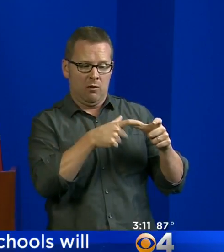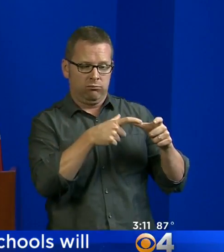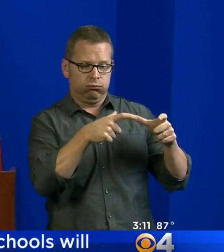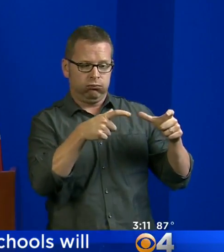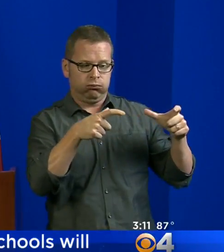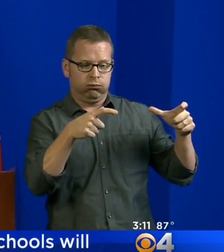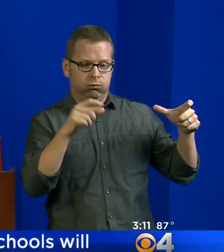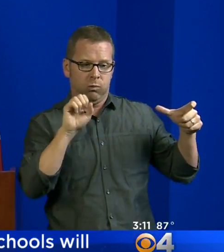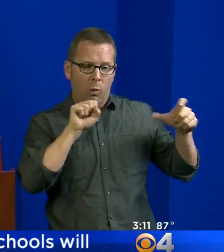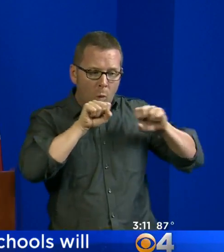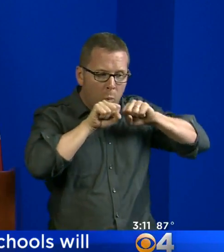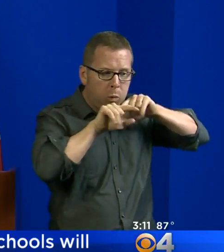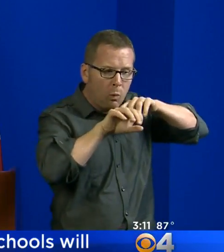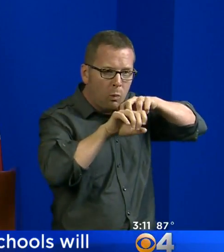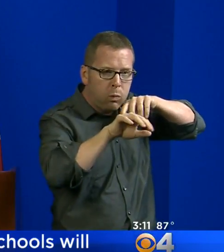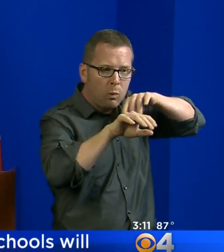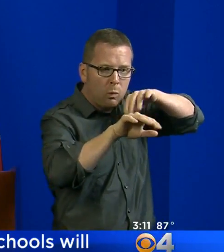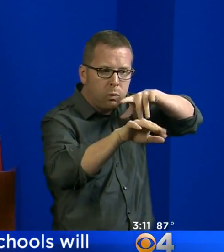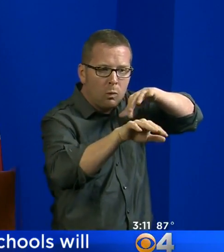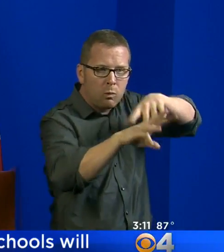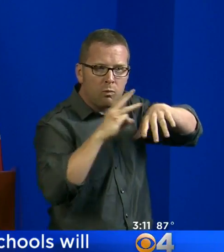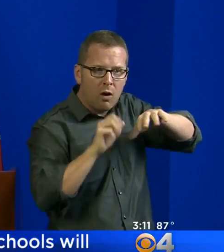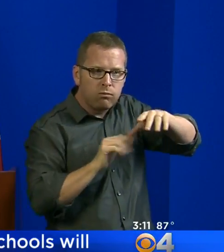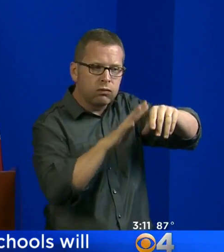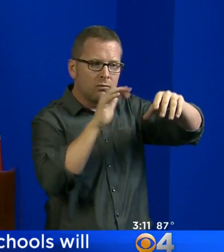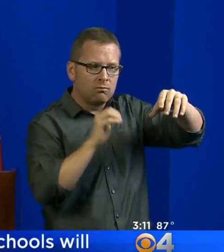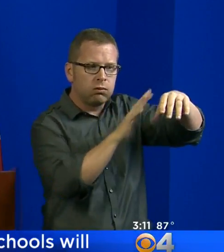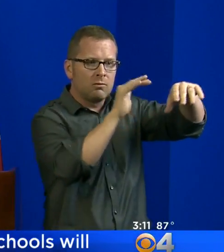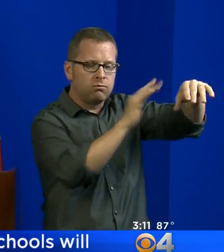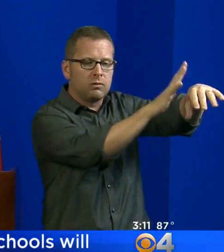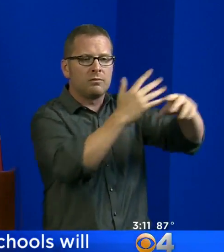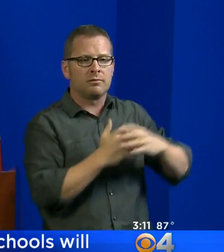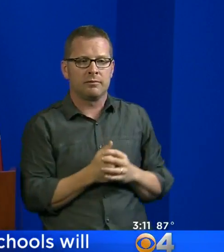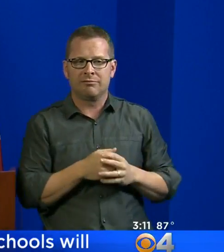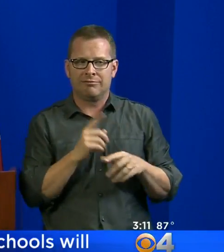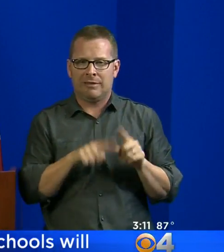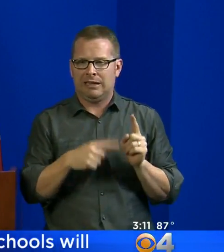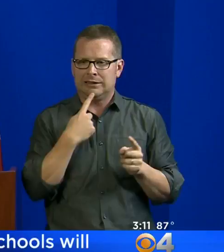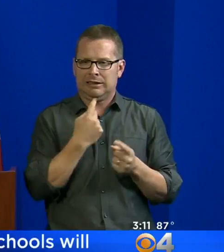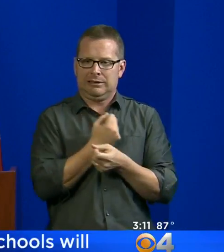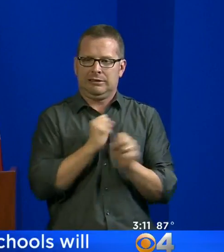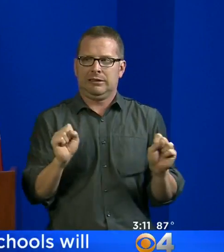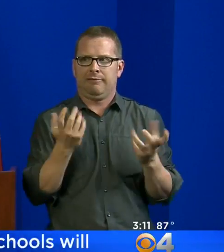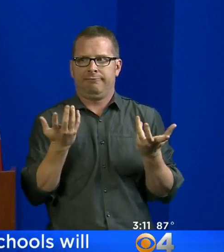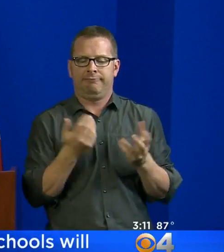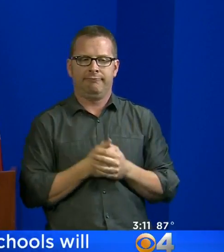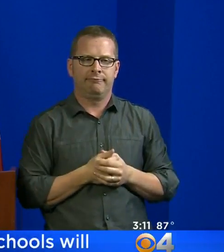time. What should that person tell, that kind of person tell their boss? Exactly what I just told you.